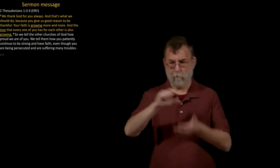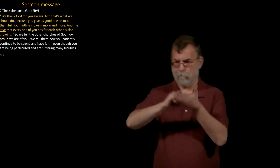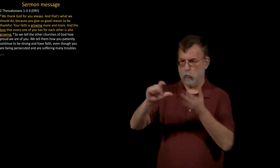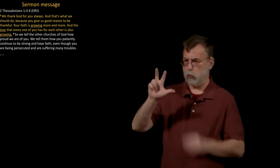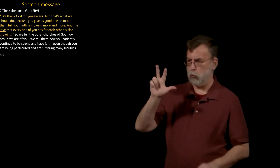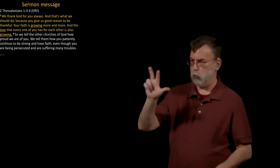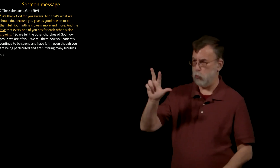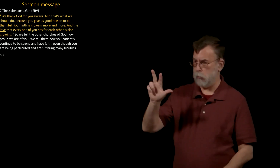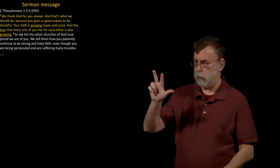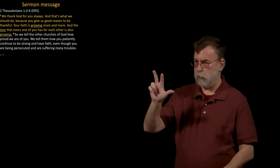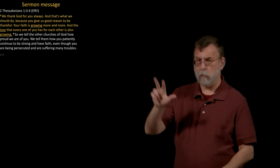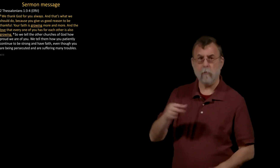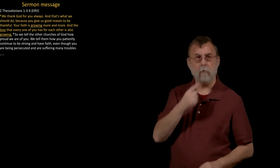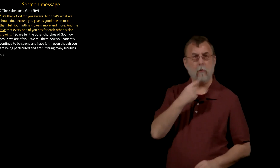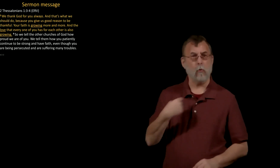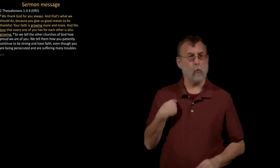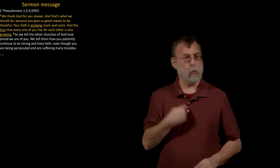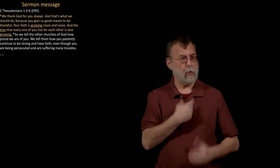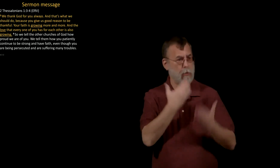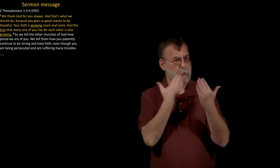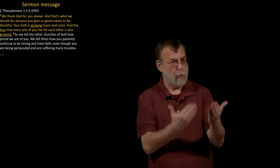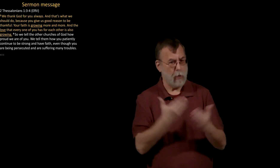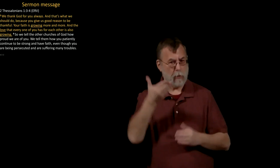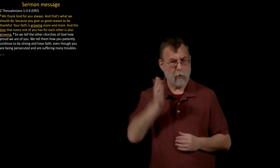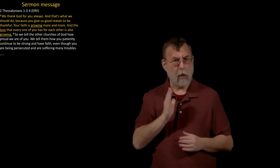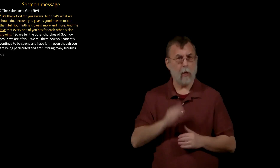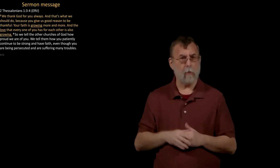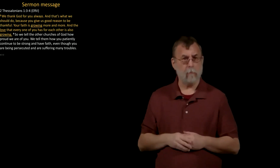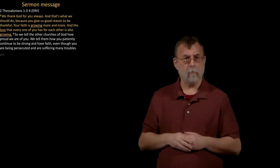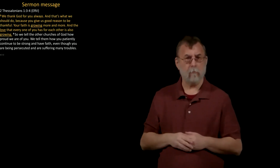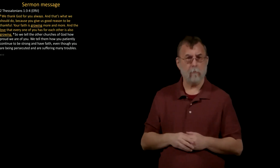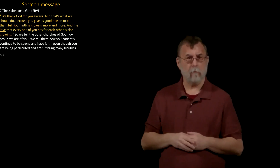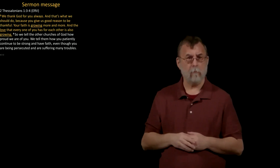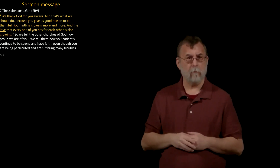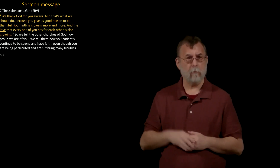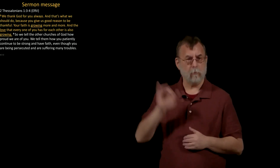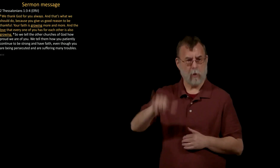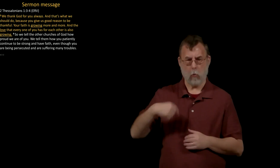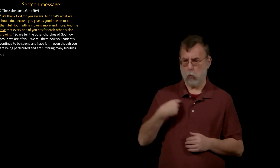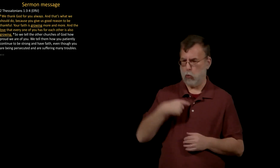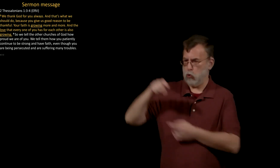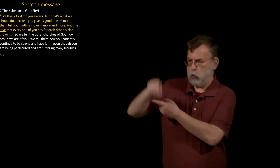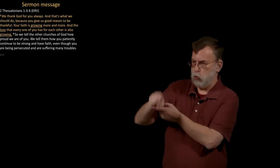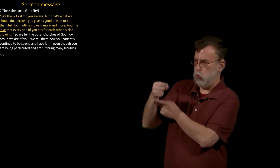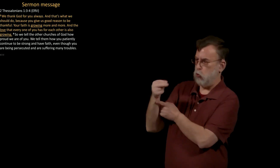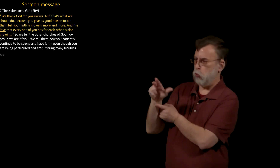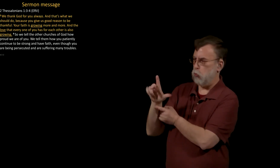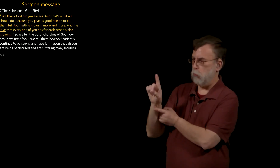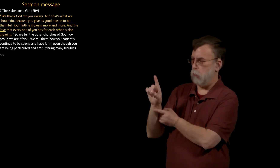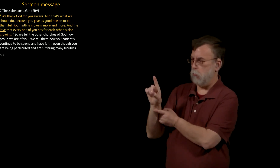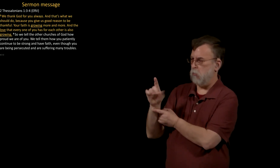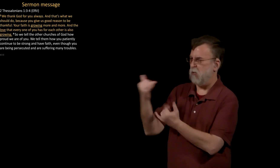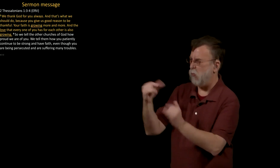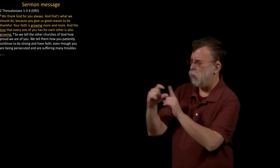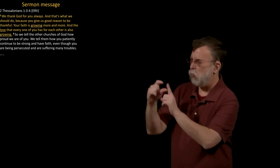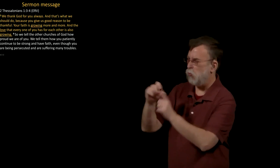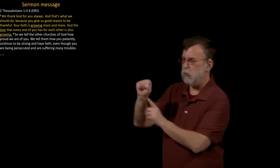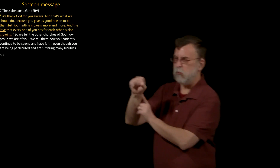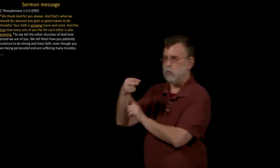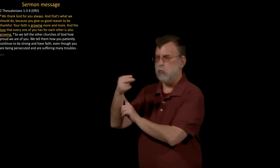Now it says in yellow, it's verse 3, we thank God that we should do this. This